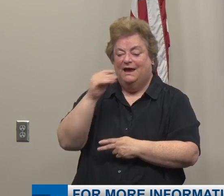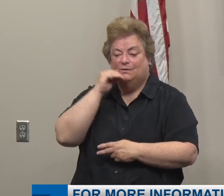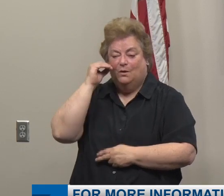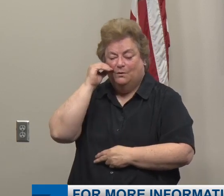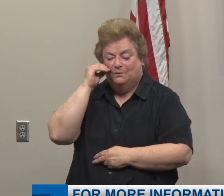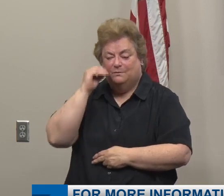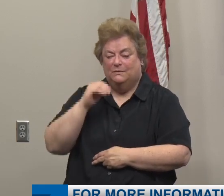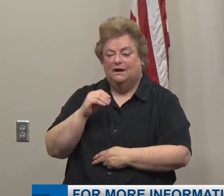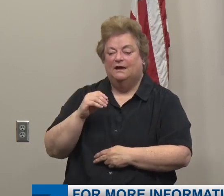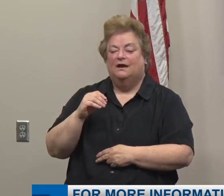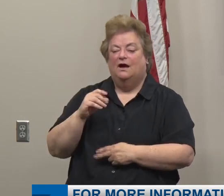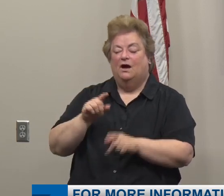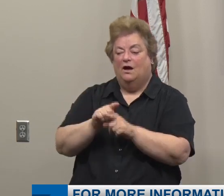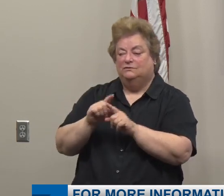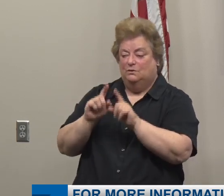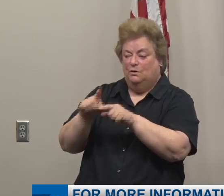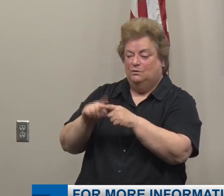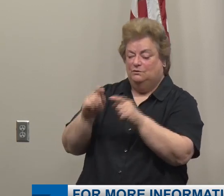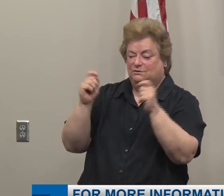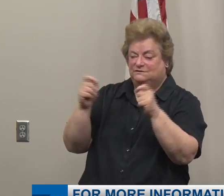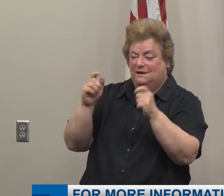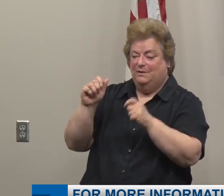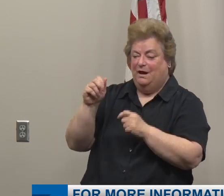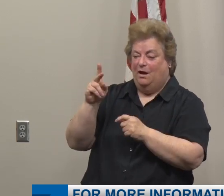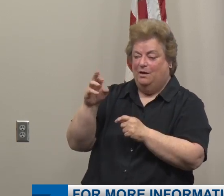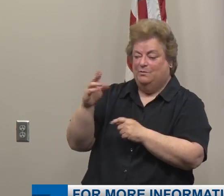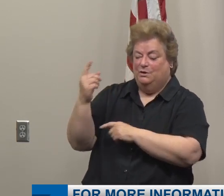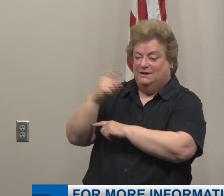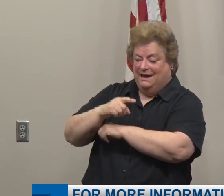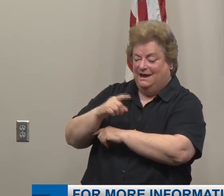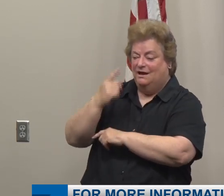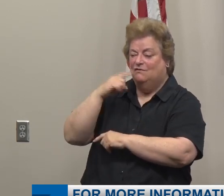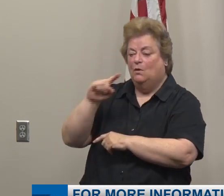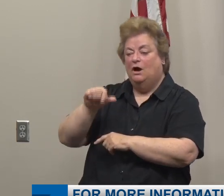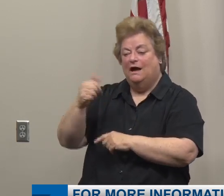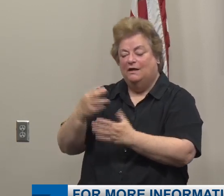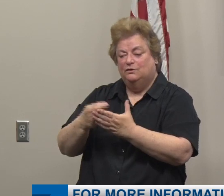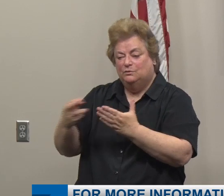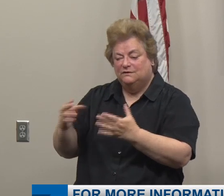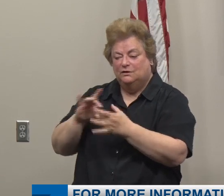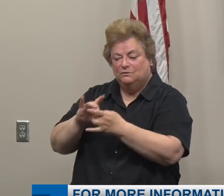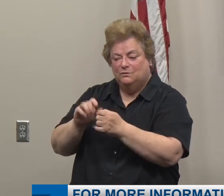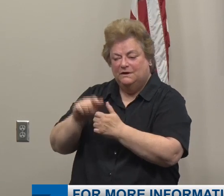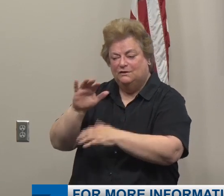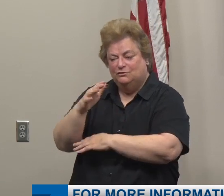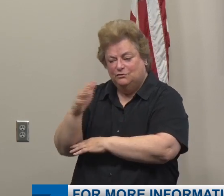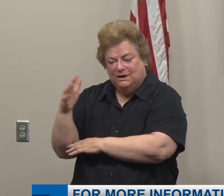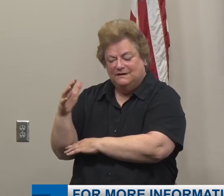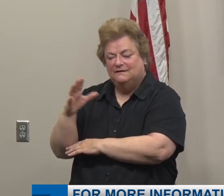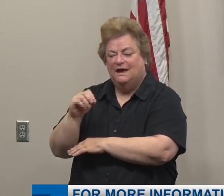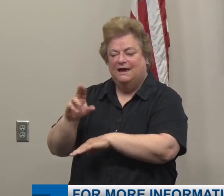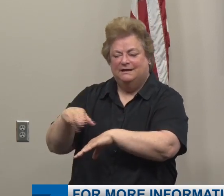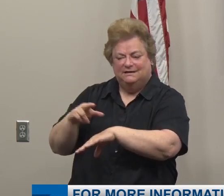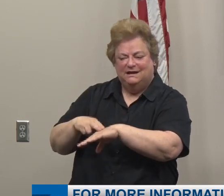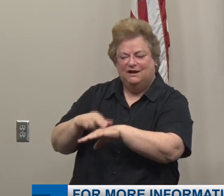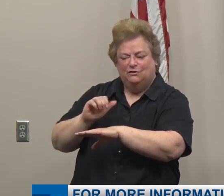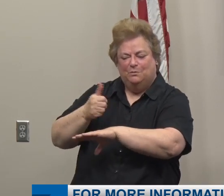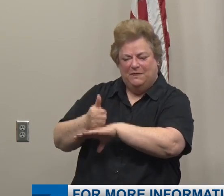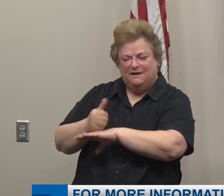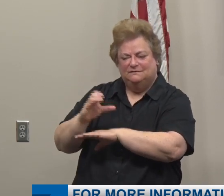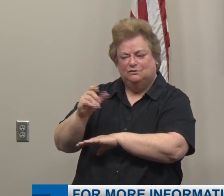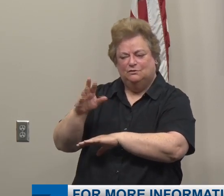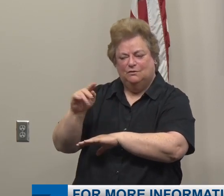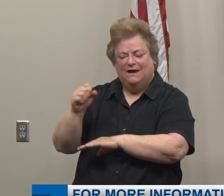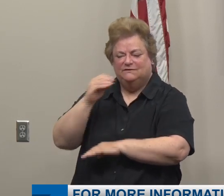celebrate Arbor Day com for educational resources about trees for kids ideas for nature based crafts and more